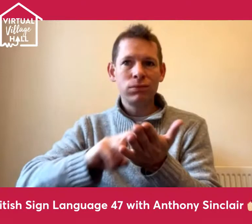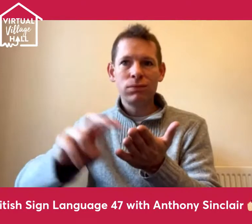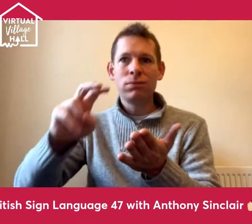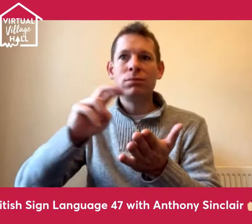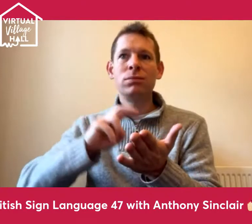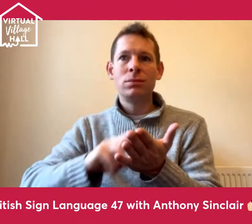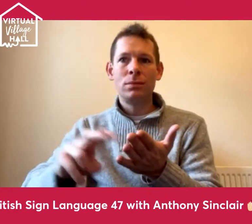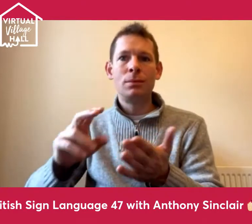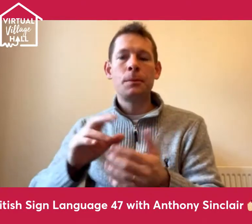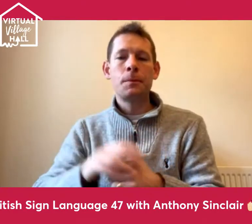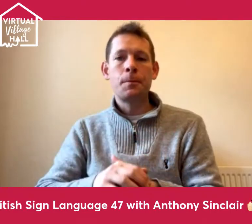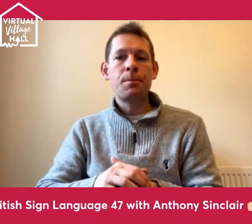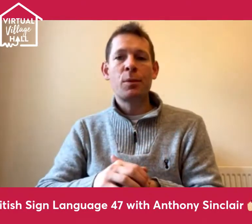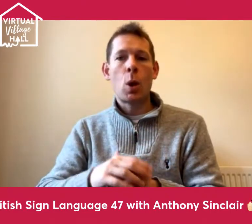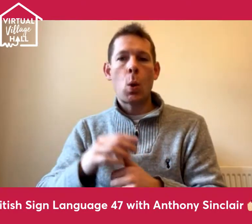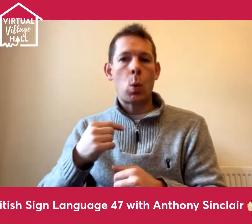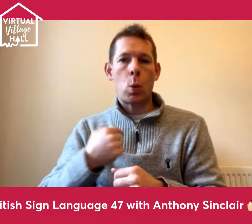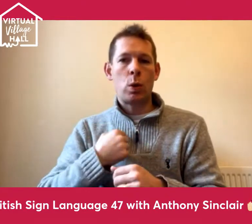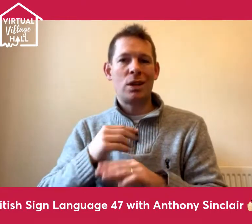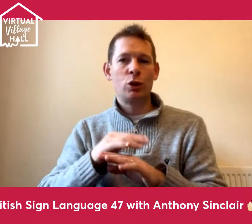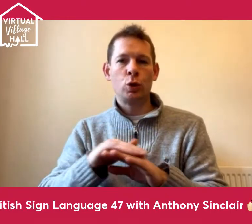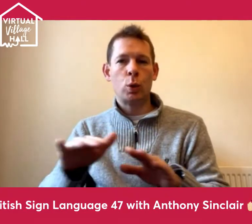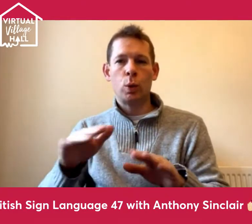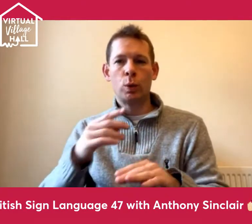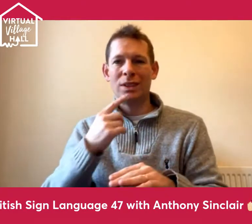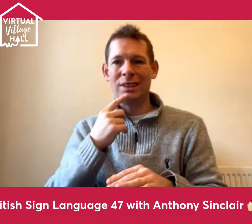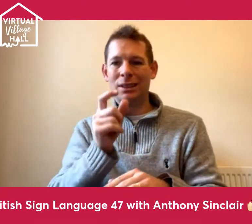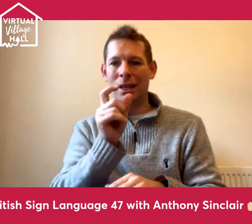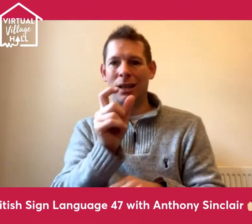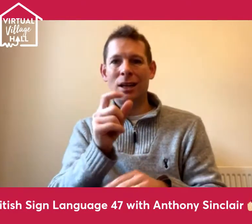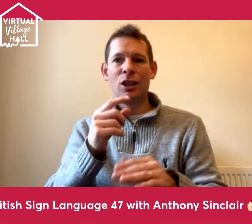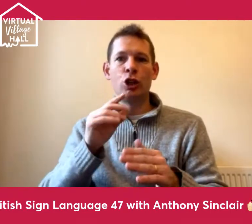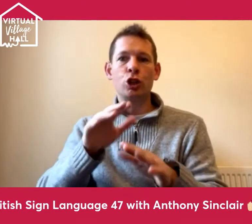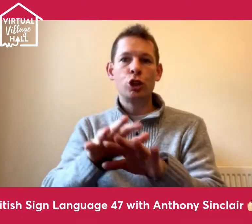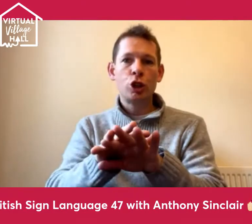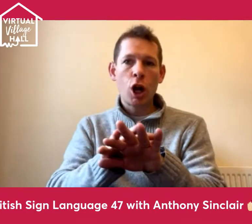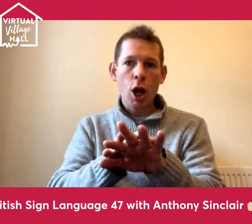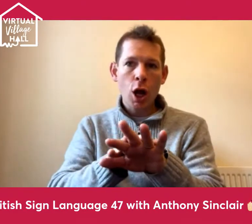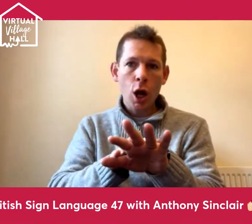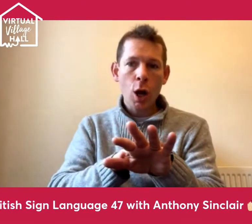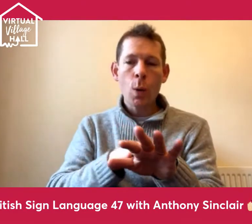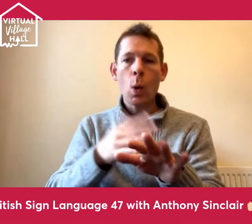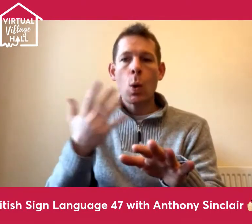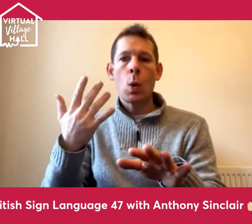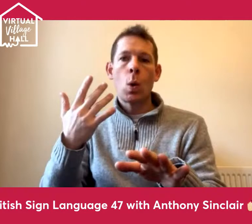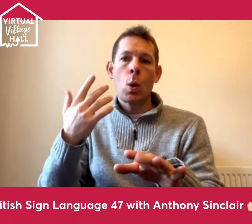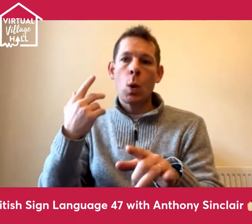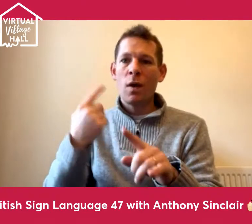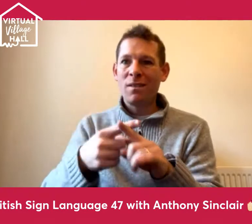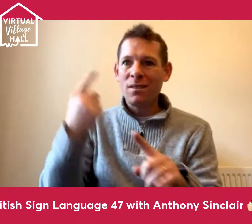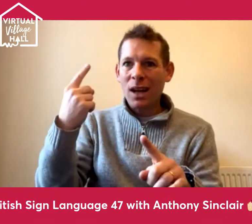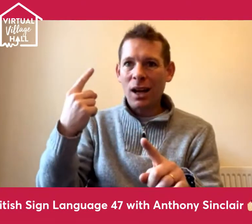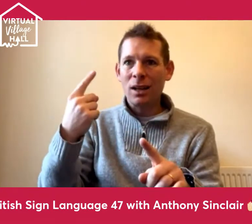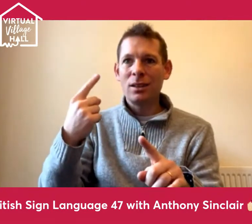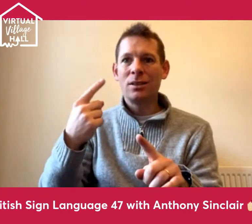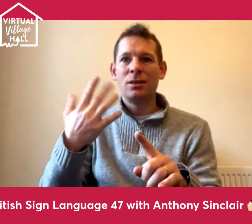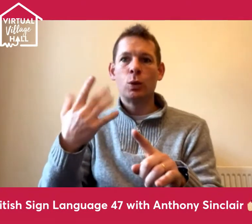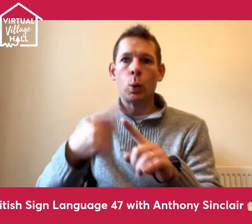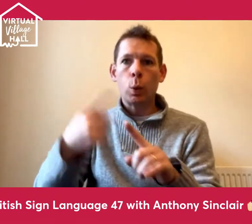But in BSL, you can see how I'm signing that. We don't actually use that word slowly or quickly